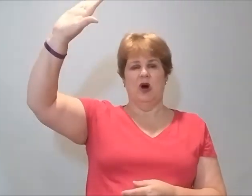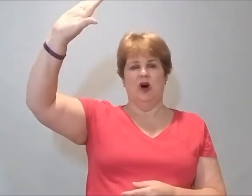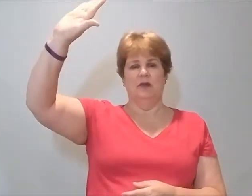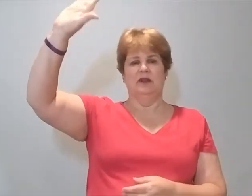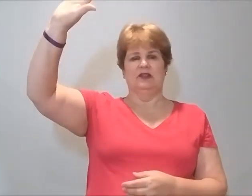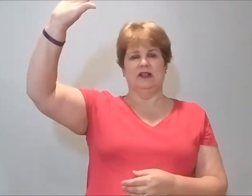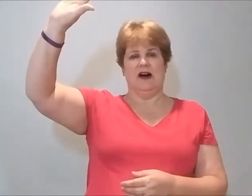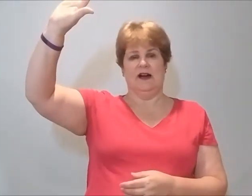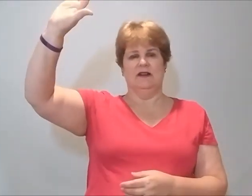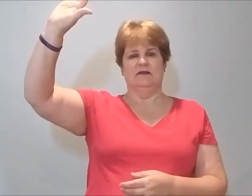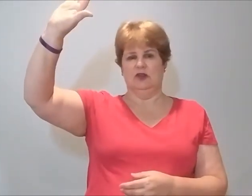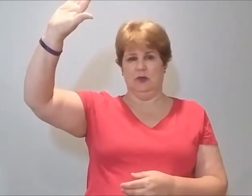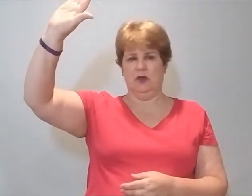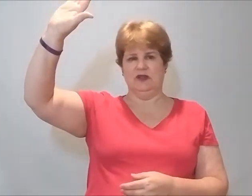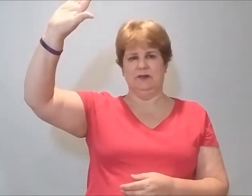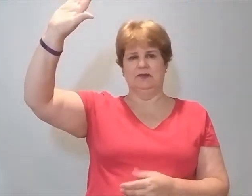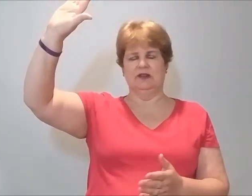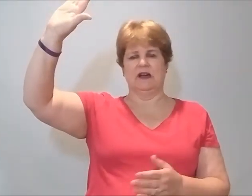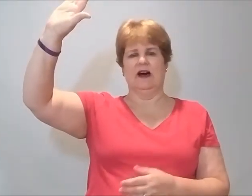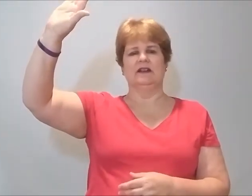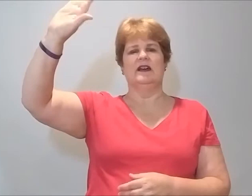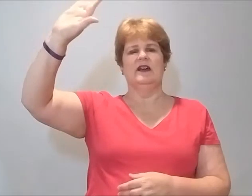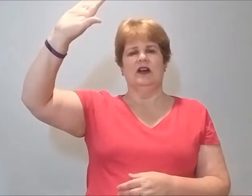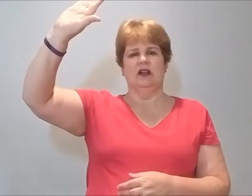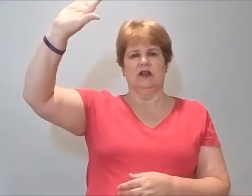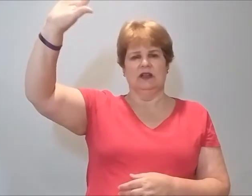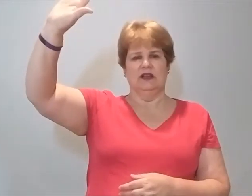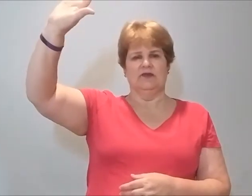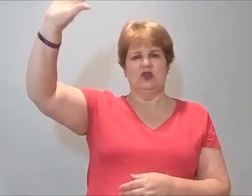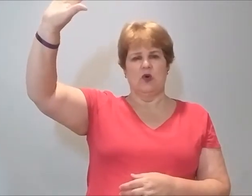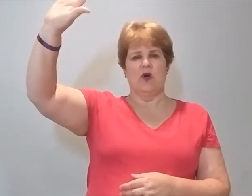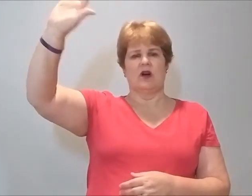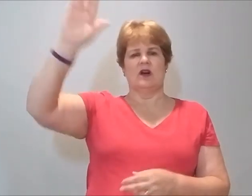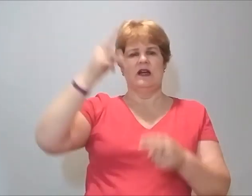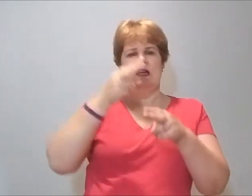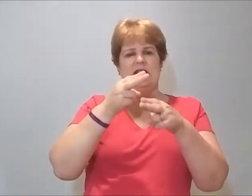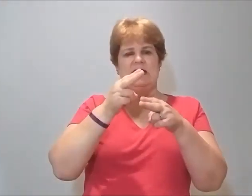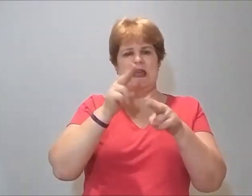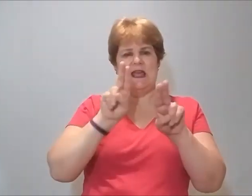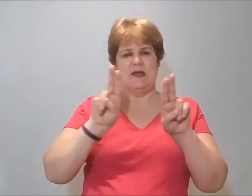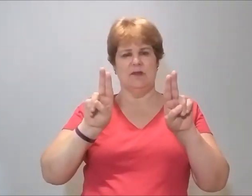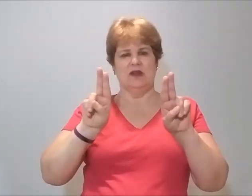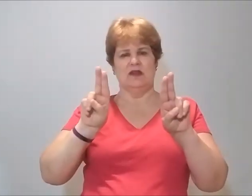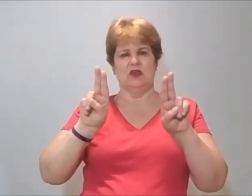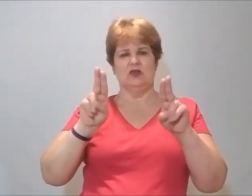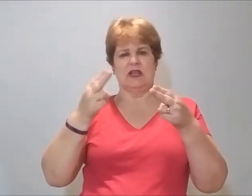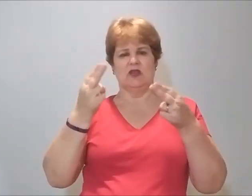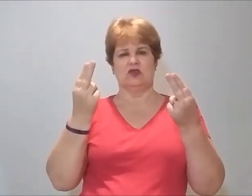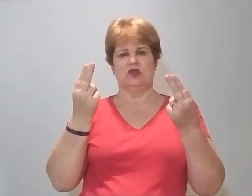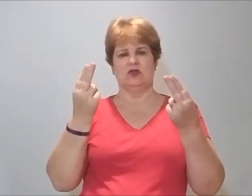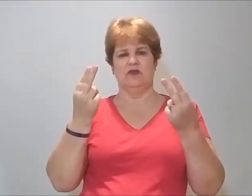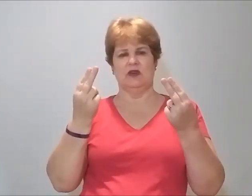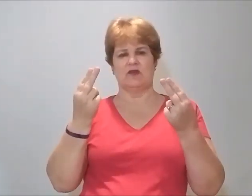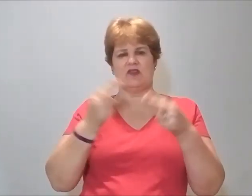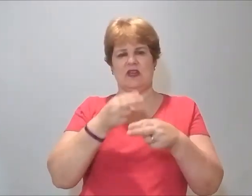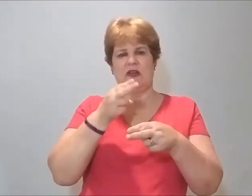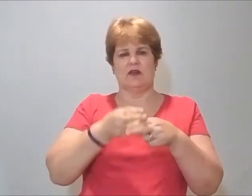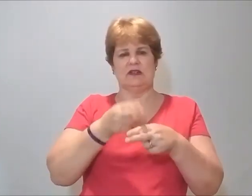palm to God. You don't point to God. Lift your name. You take your two fingers together and tap